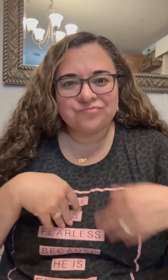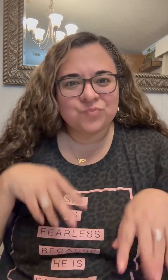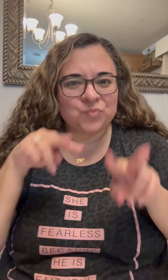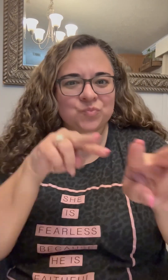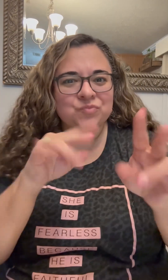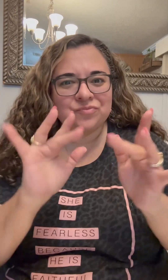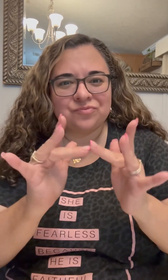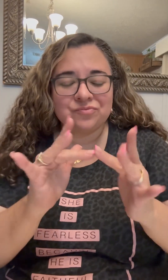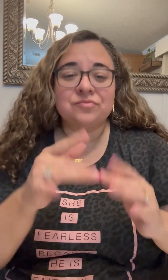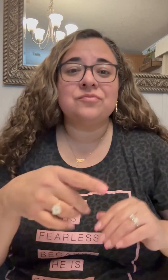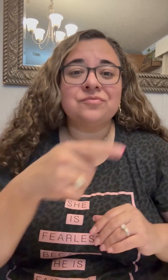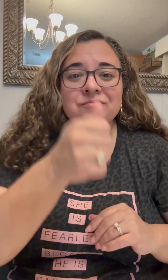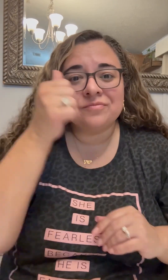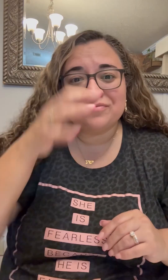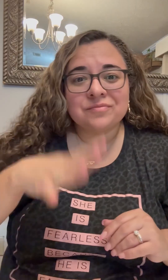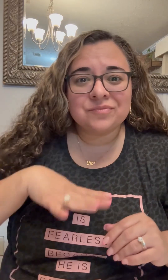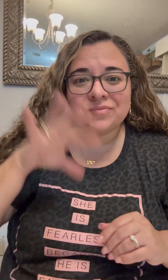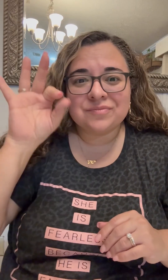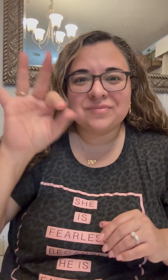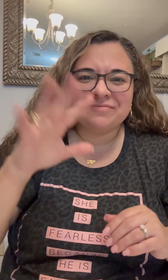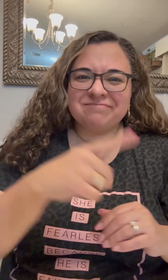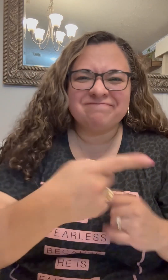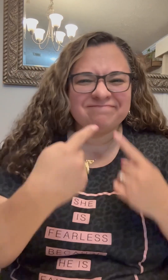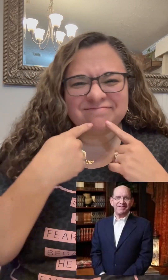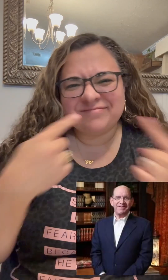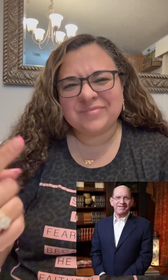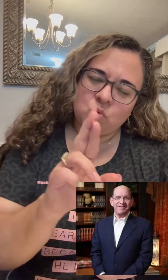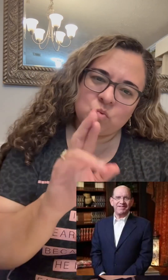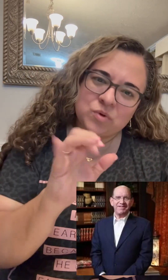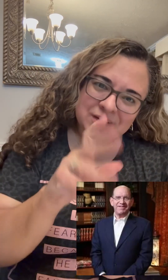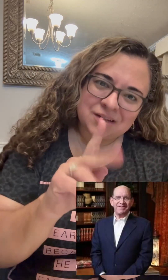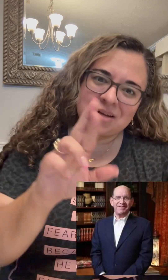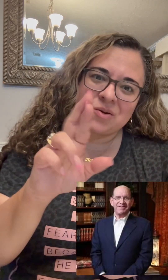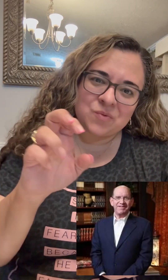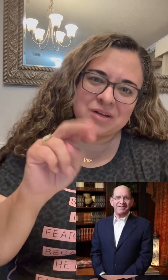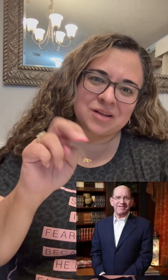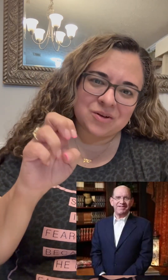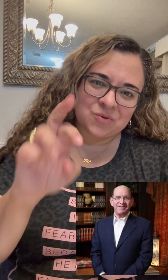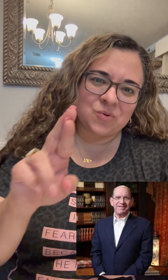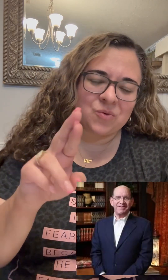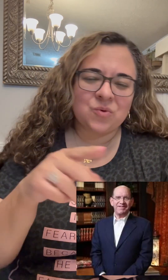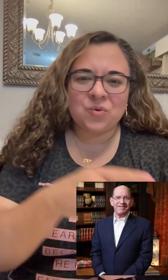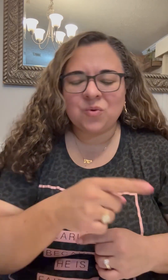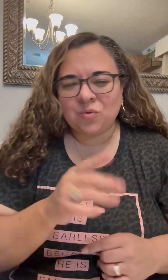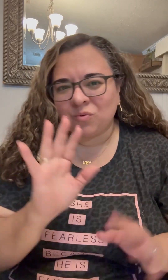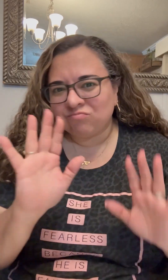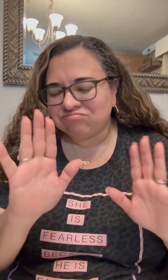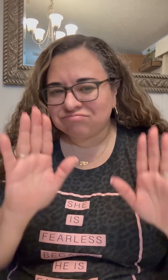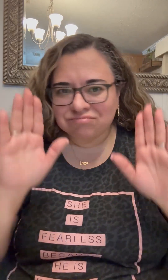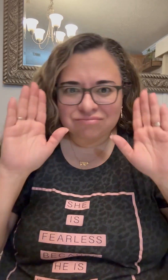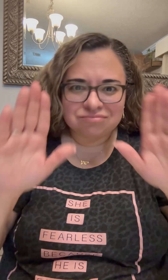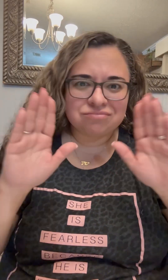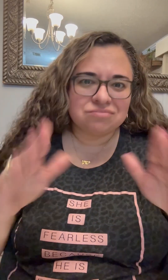conflict and couldn't go, so I watched online. There was this pretty well-known pastor, Rick